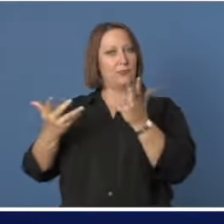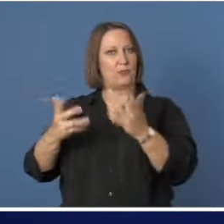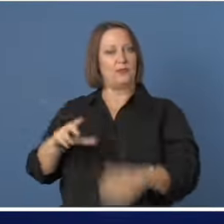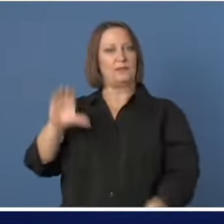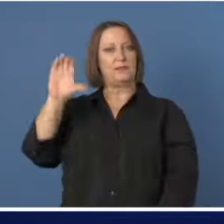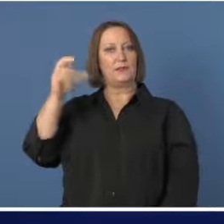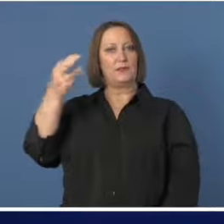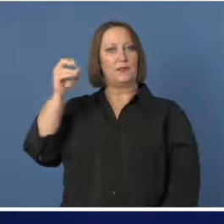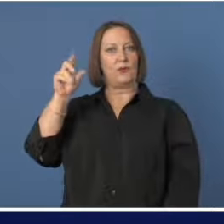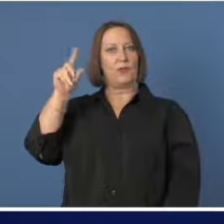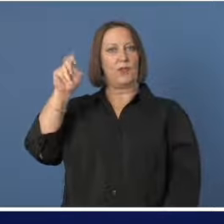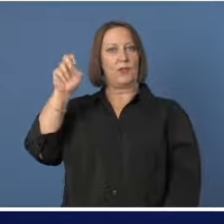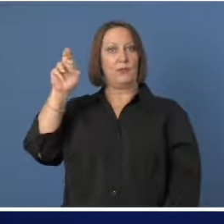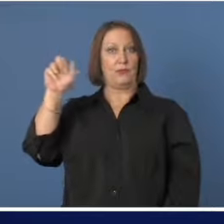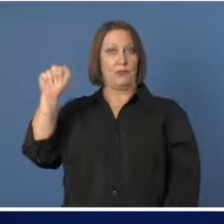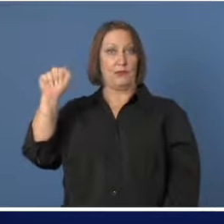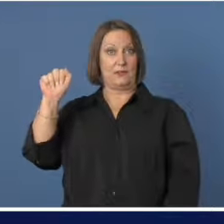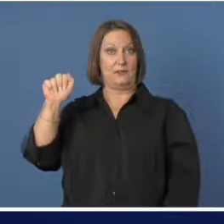cholera,